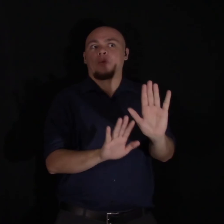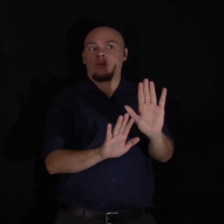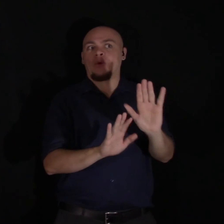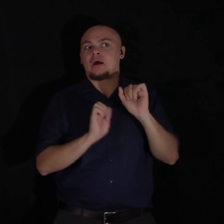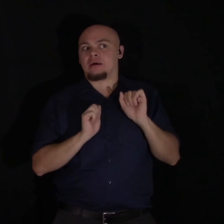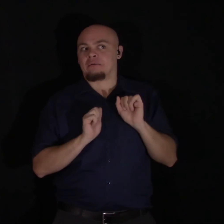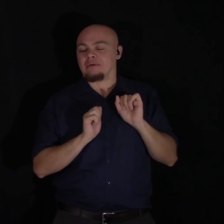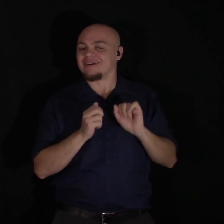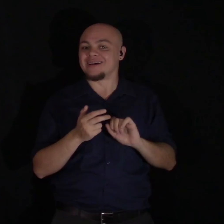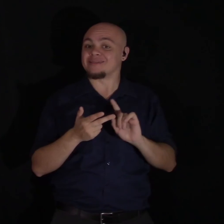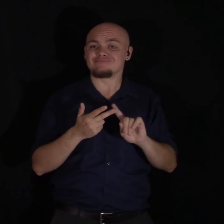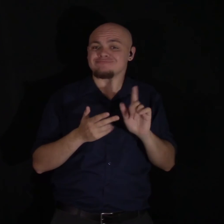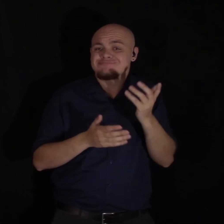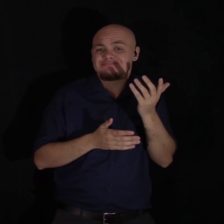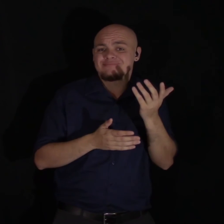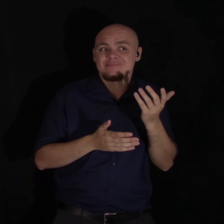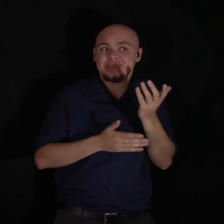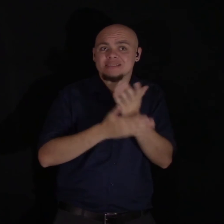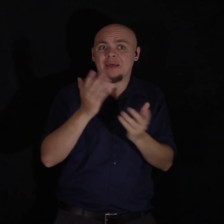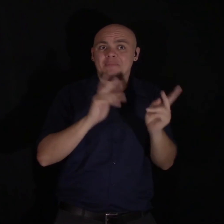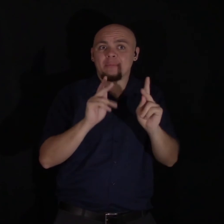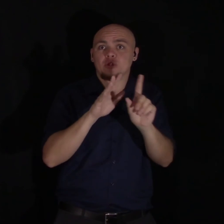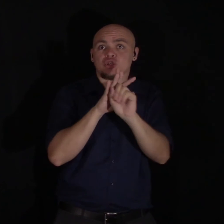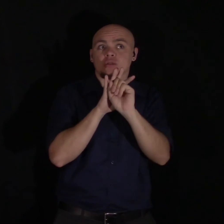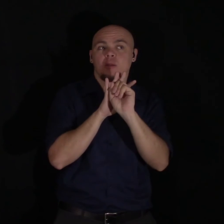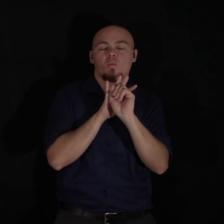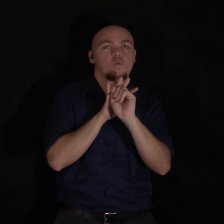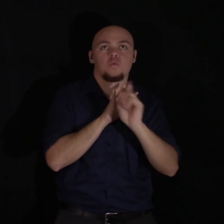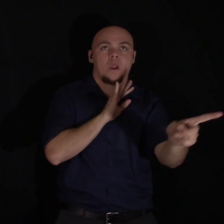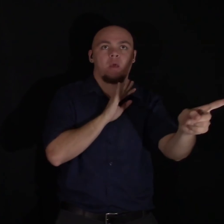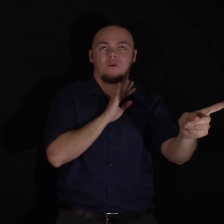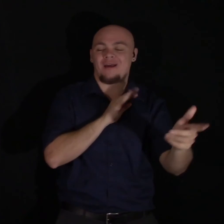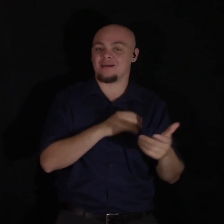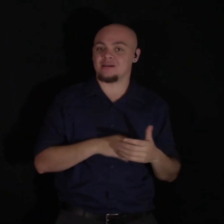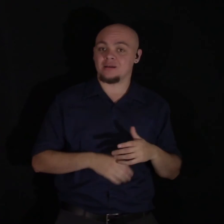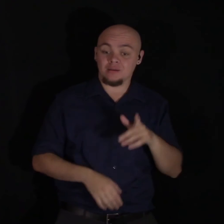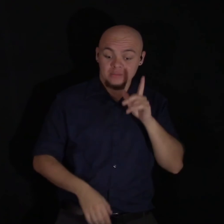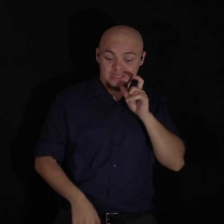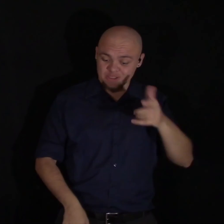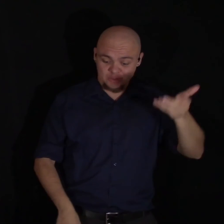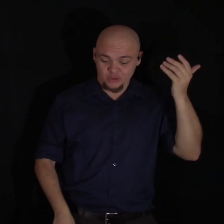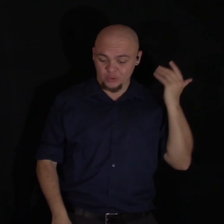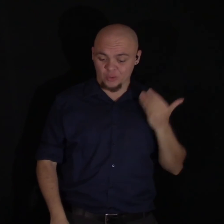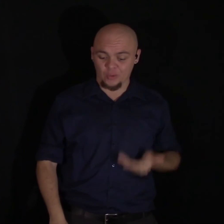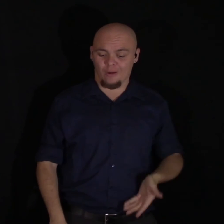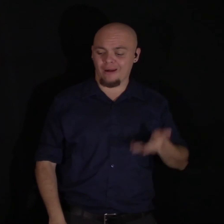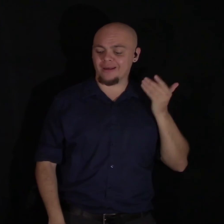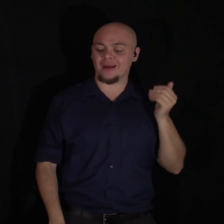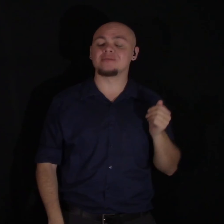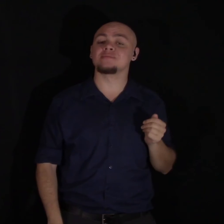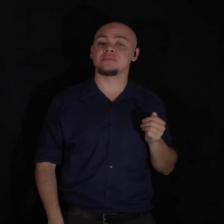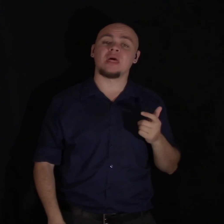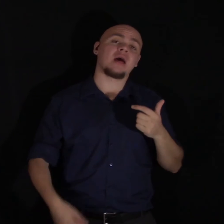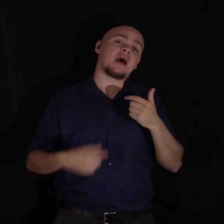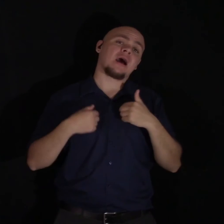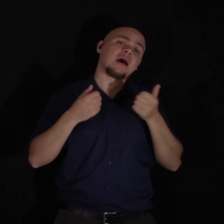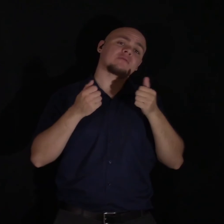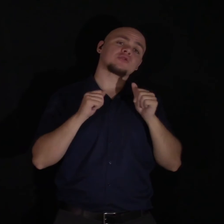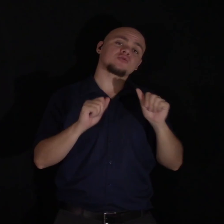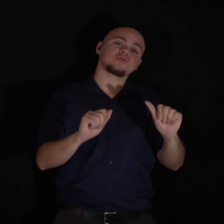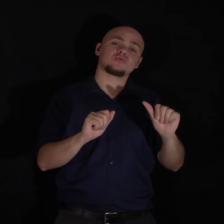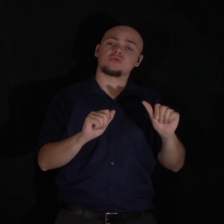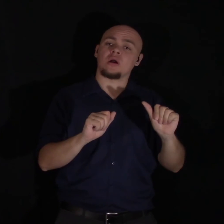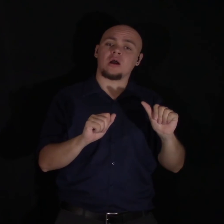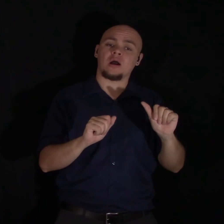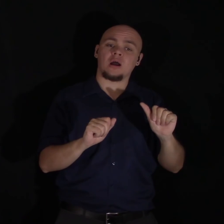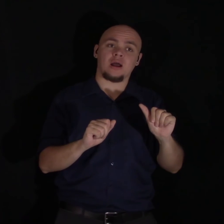And others just run away. But it's who I am. I have tried to turn down the